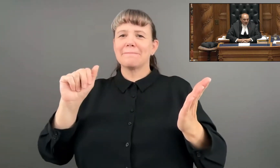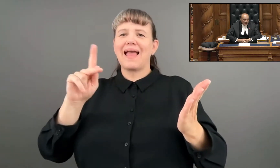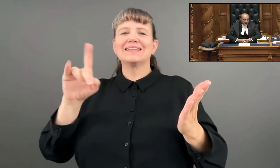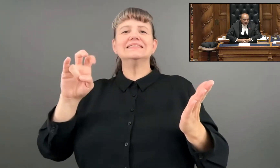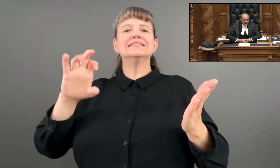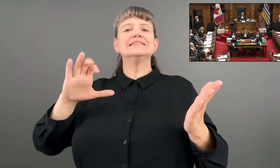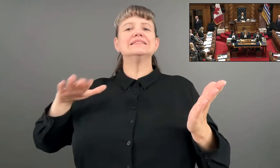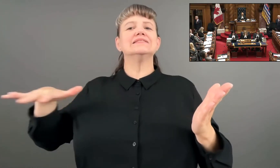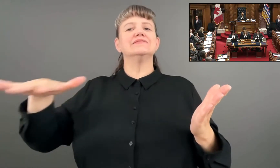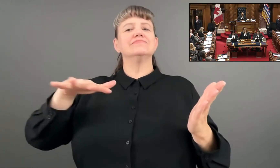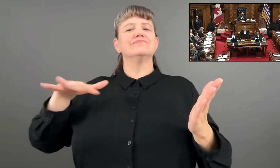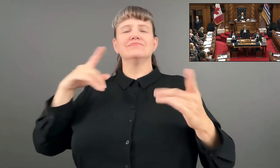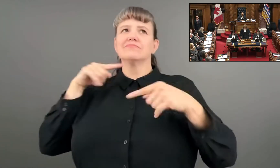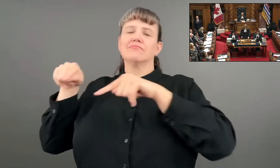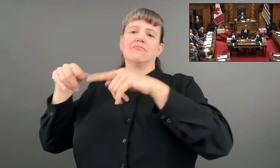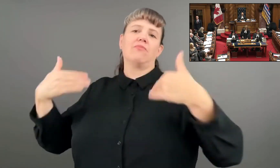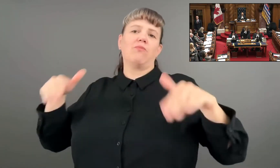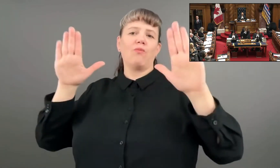Madam Clerk.